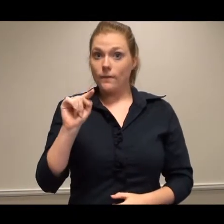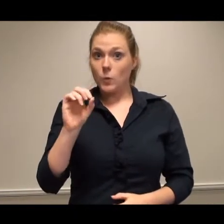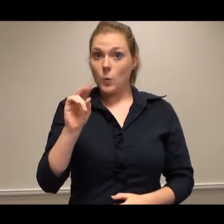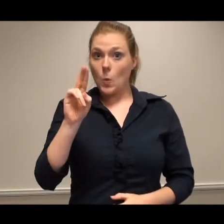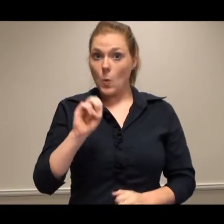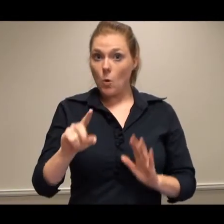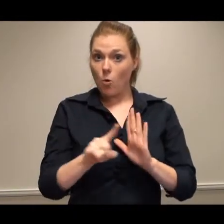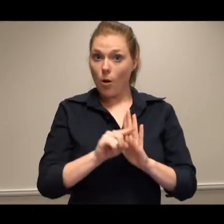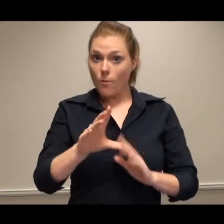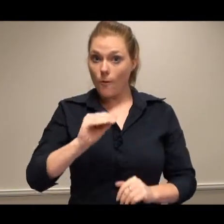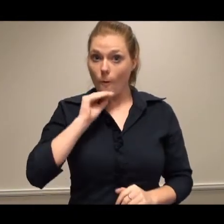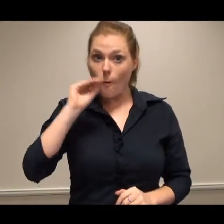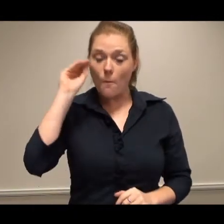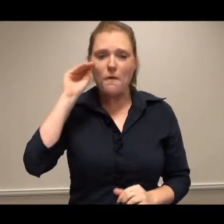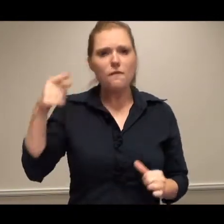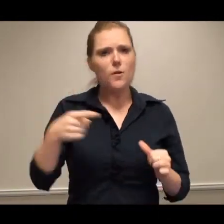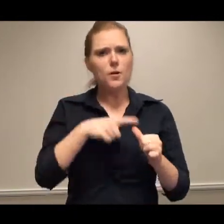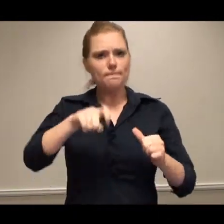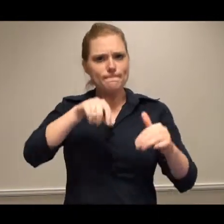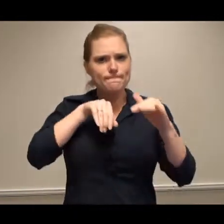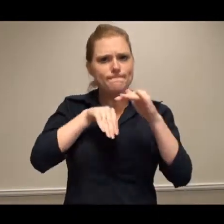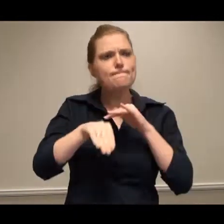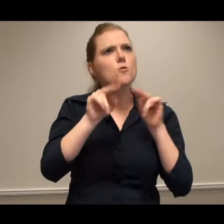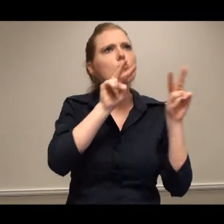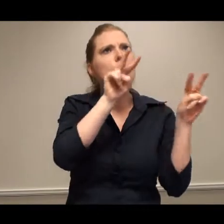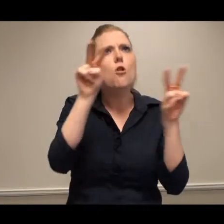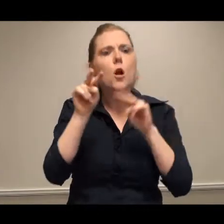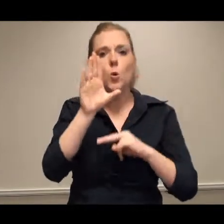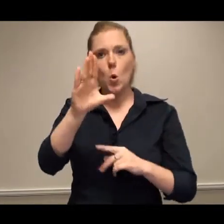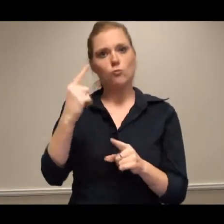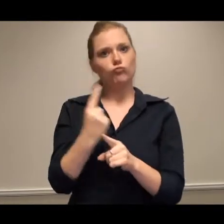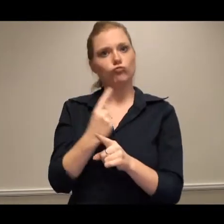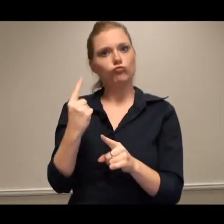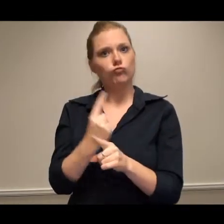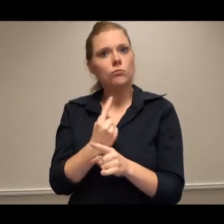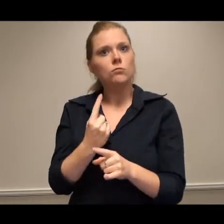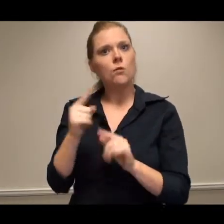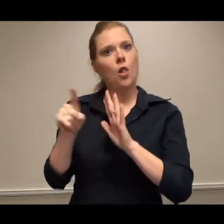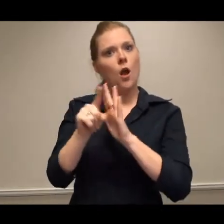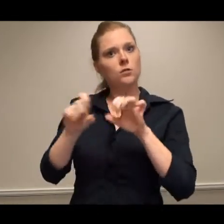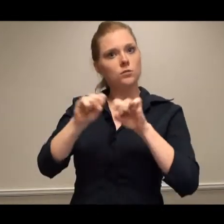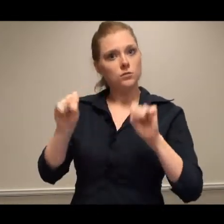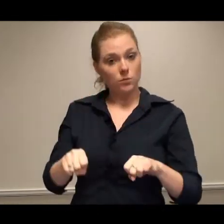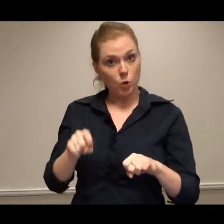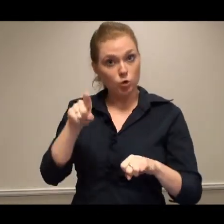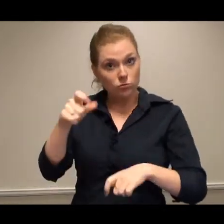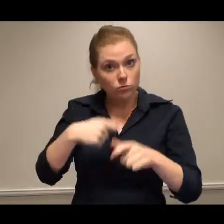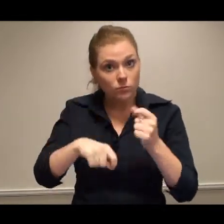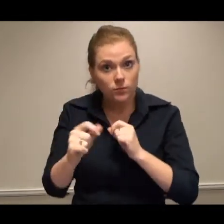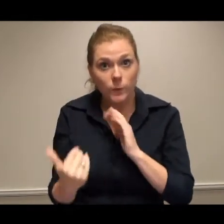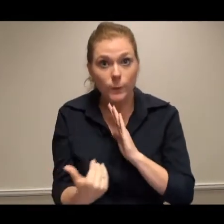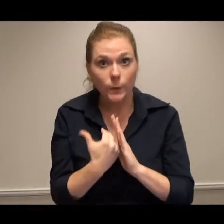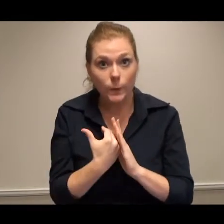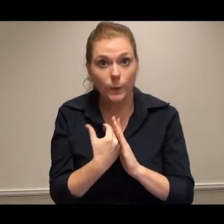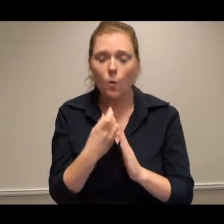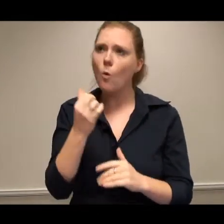is to check your existing smoke alarms, and if they need to be replaced, or if you don't have